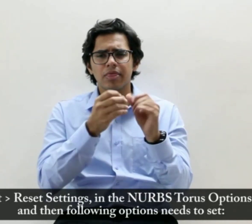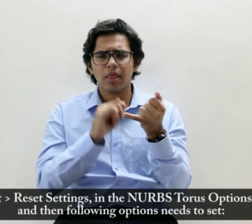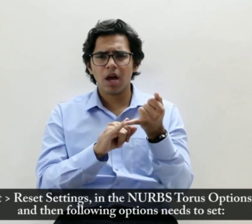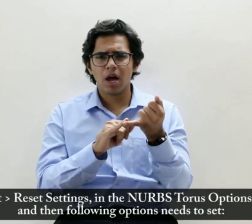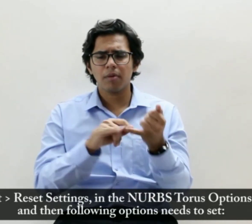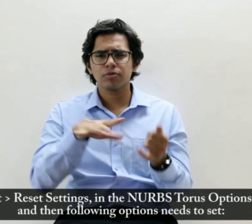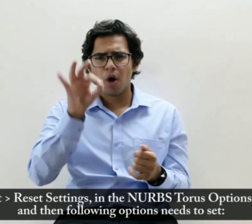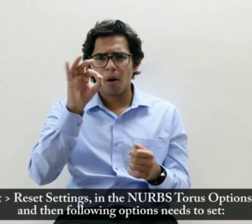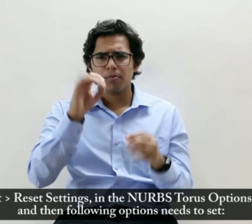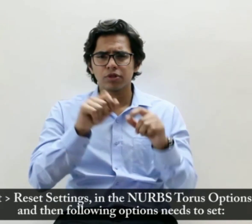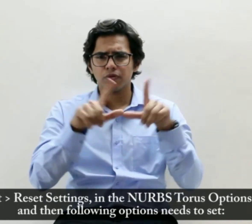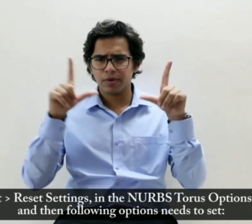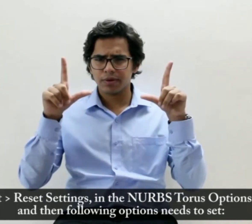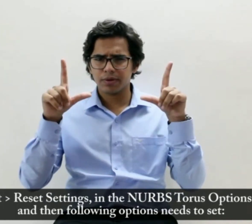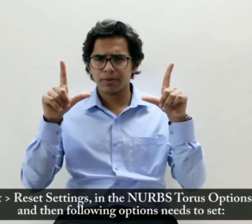set.